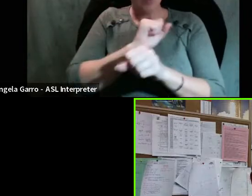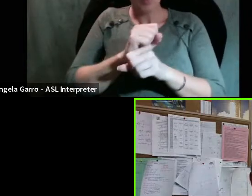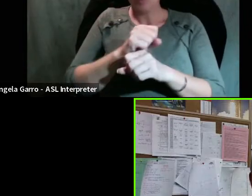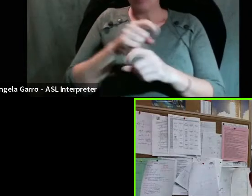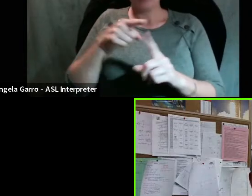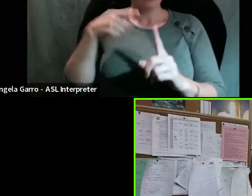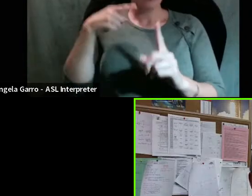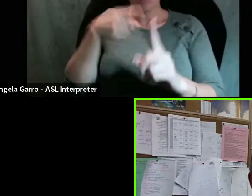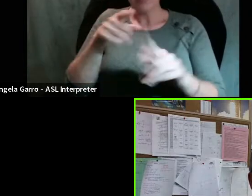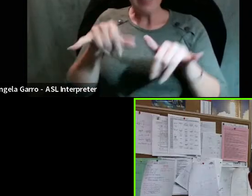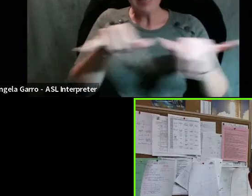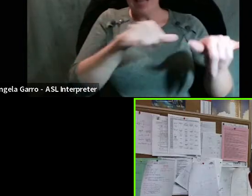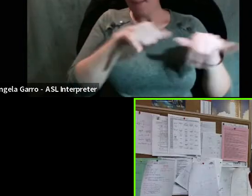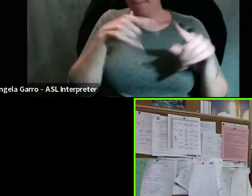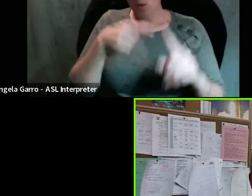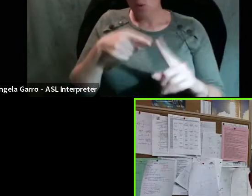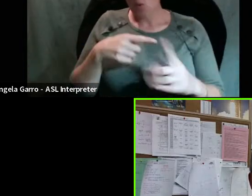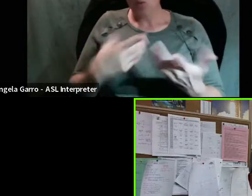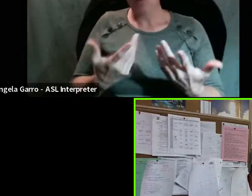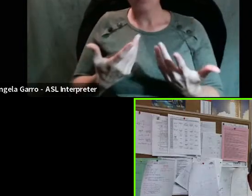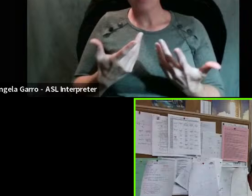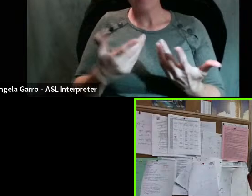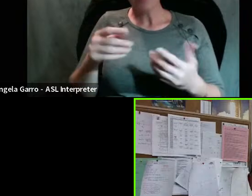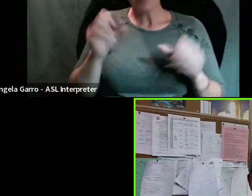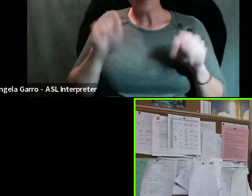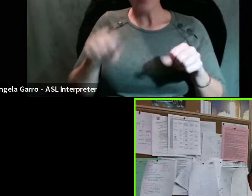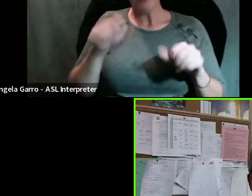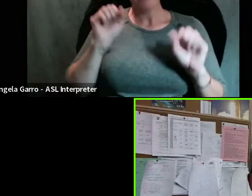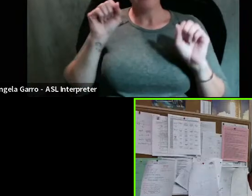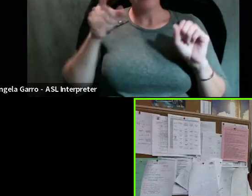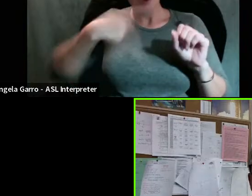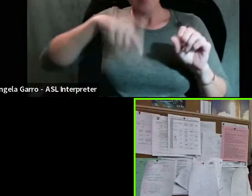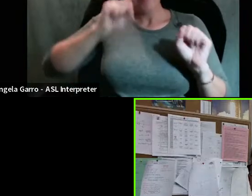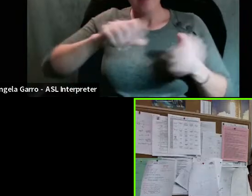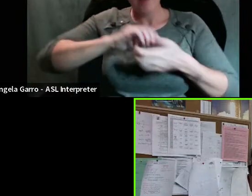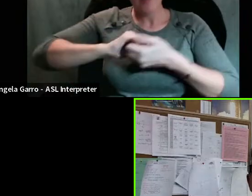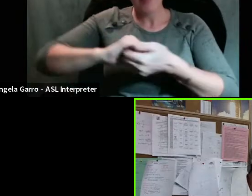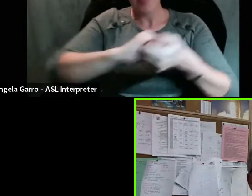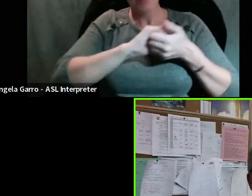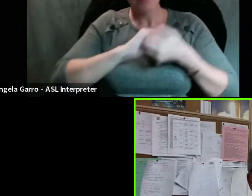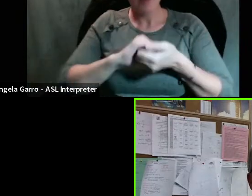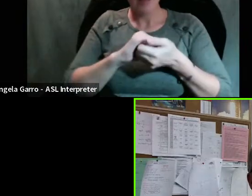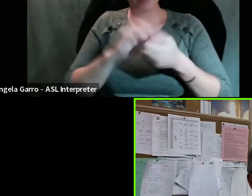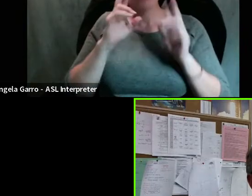goal, and that we can collaborate respectful.